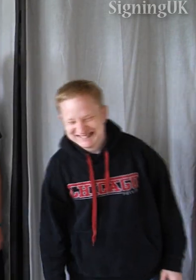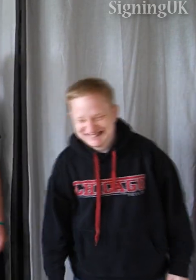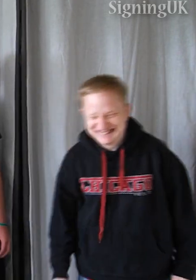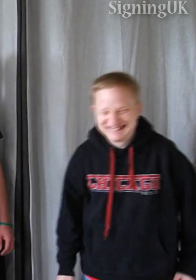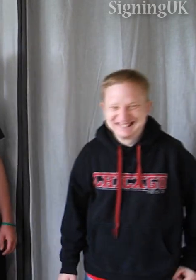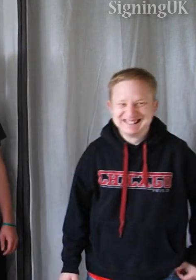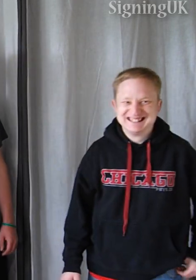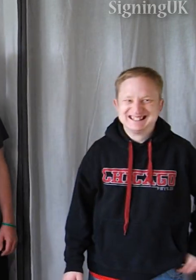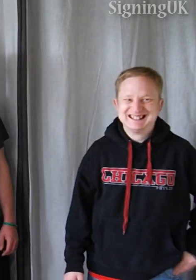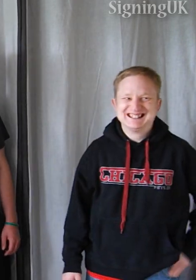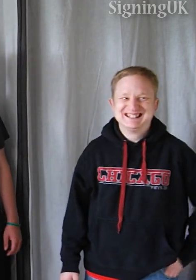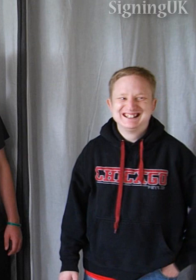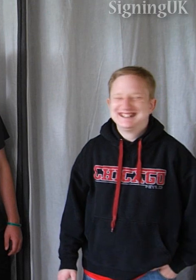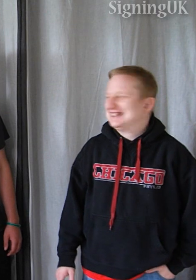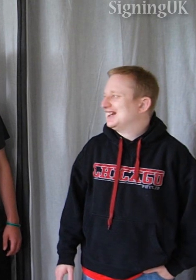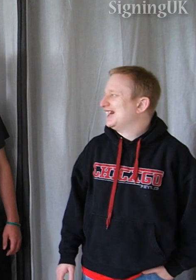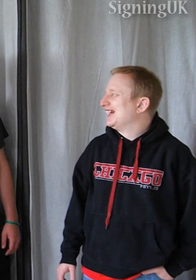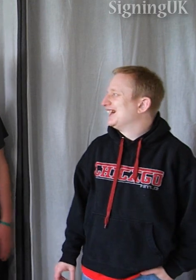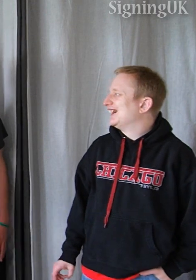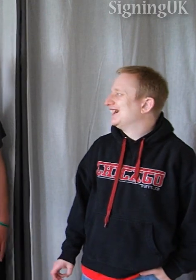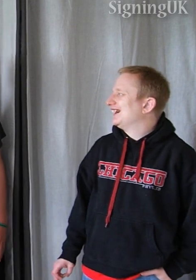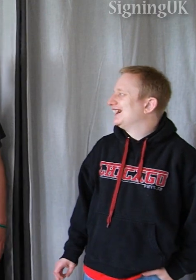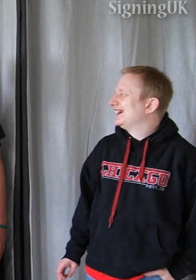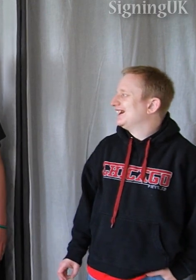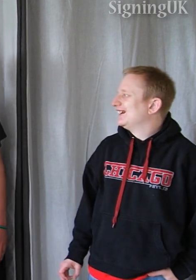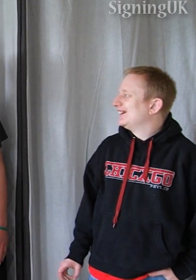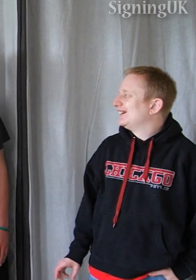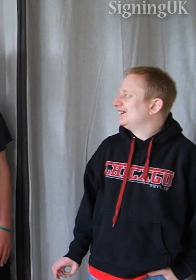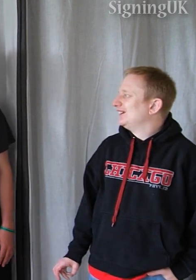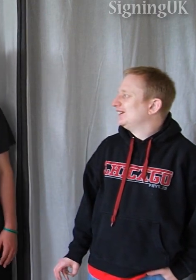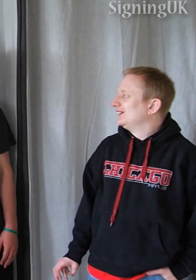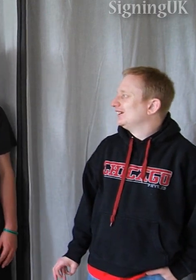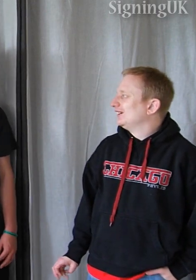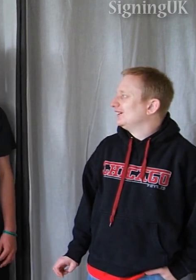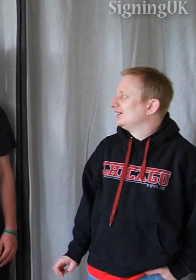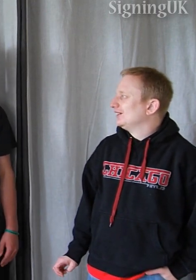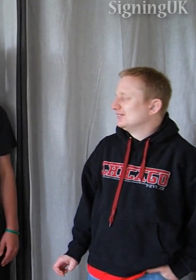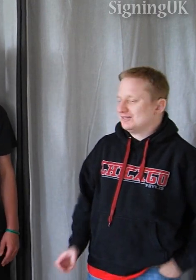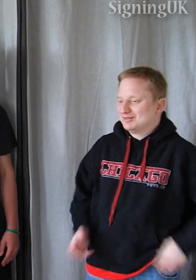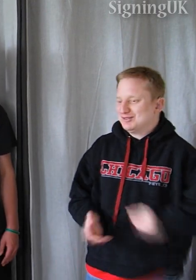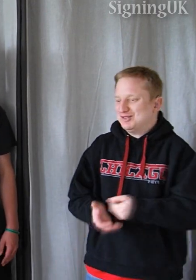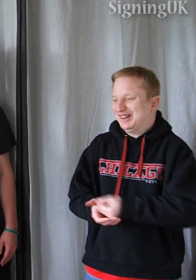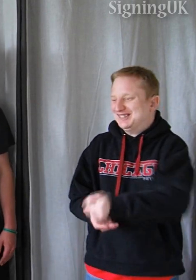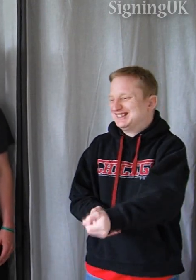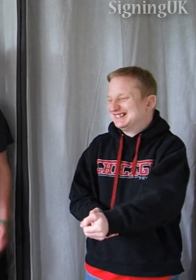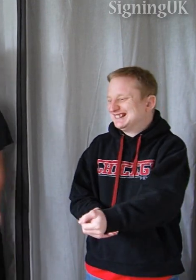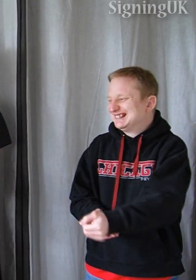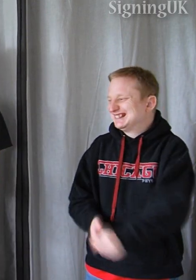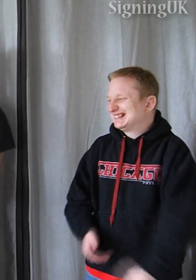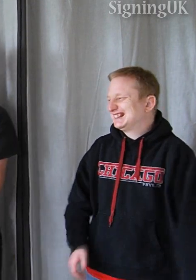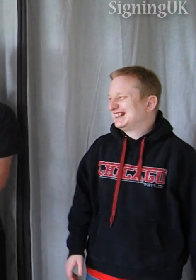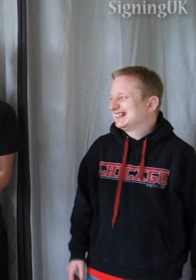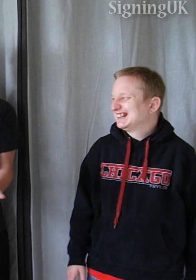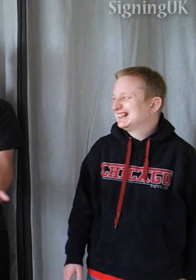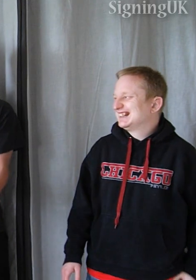Coffee. Dean? Dean, could you tell me how to sign rent, please? Rent. Rent. There